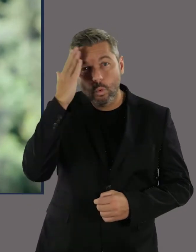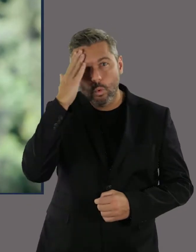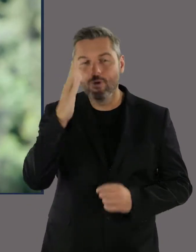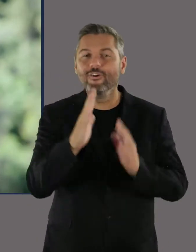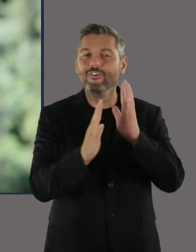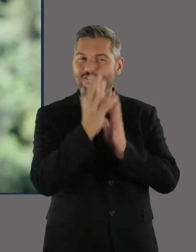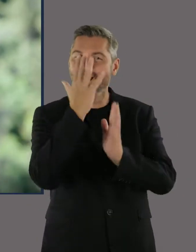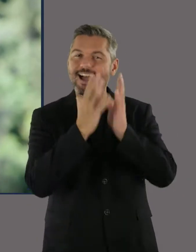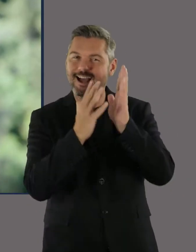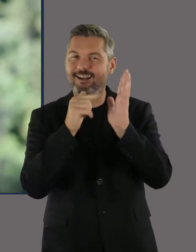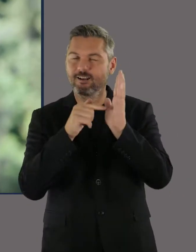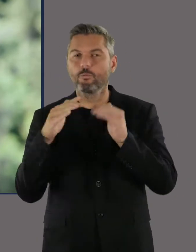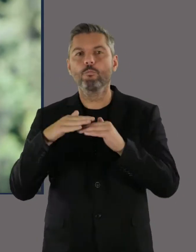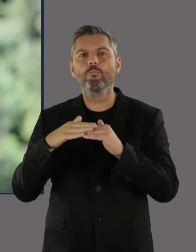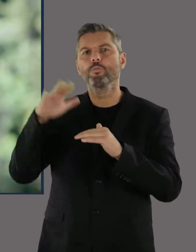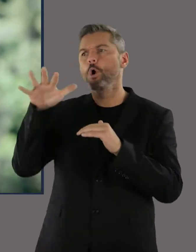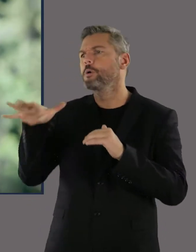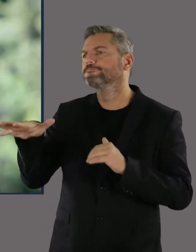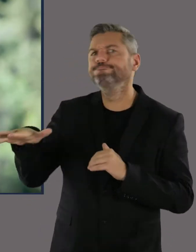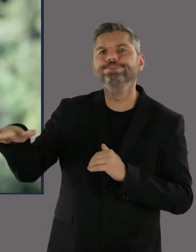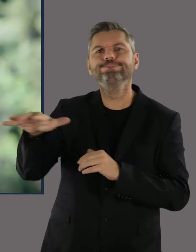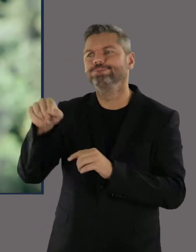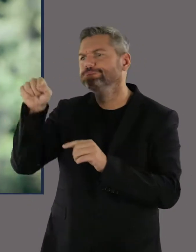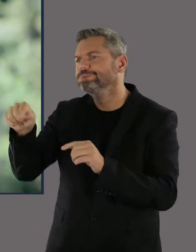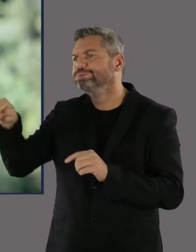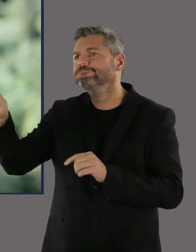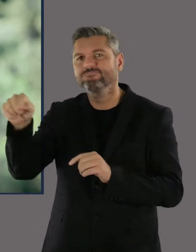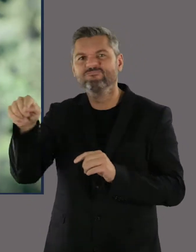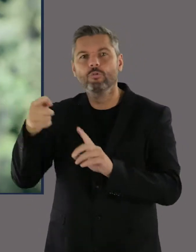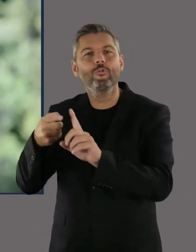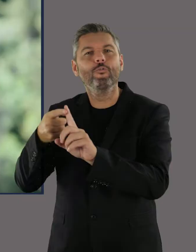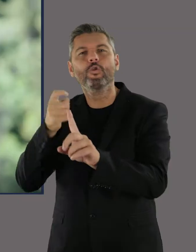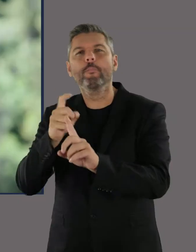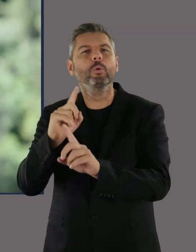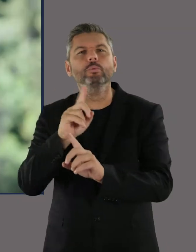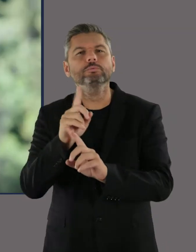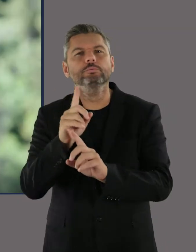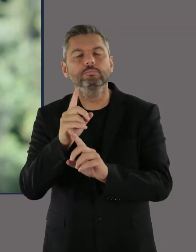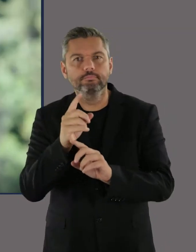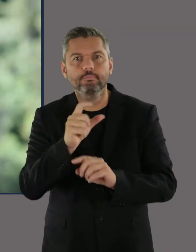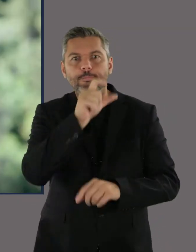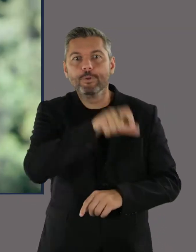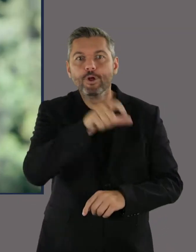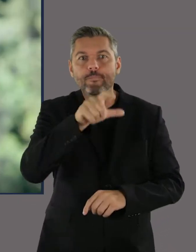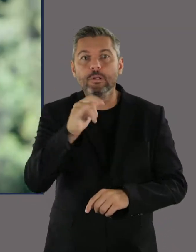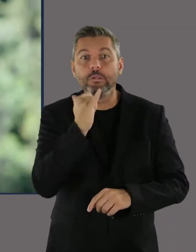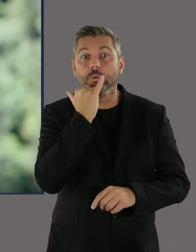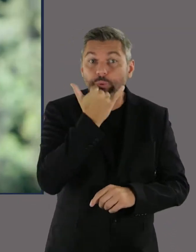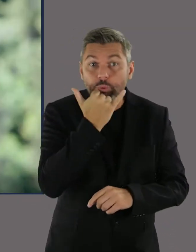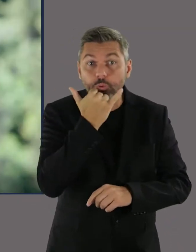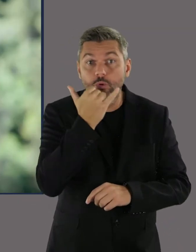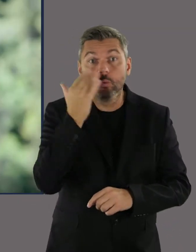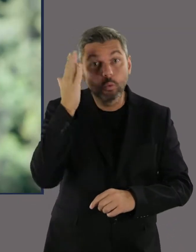Did you know that most wildfires are caused due to human negligence?